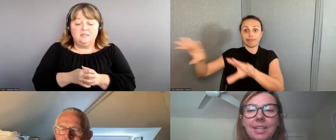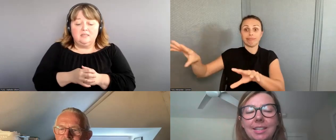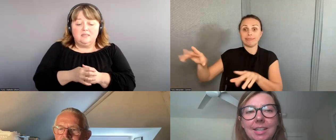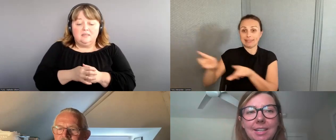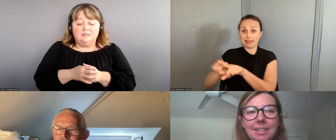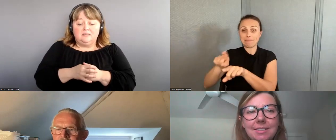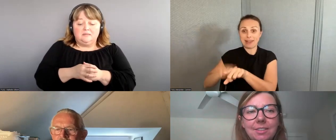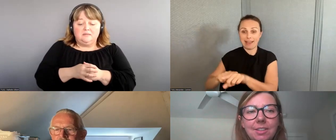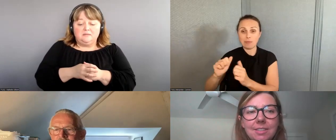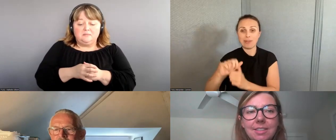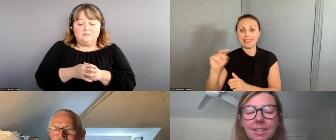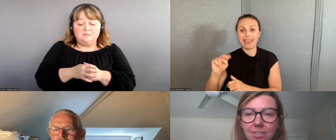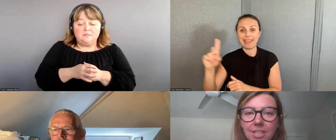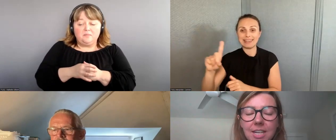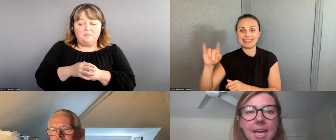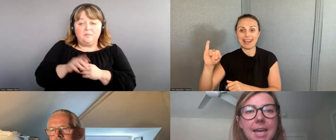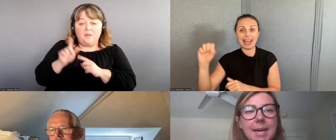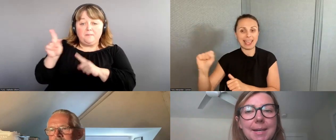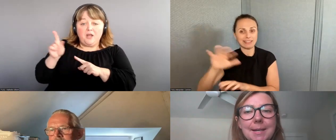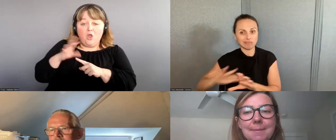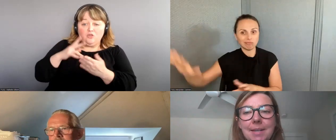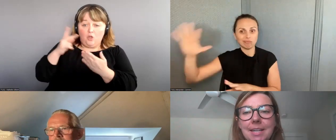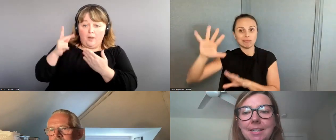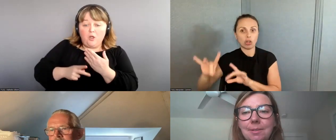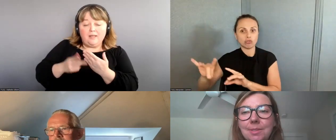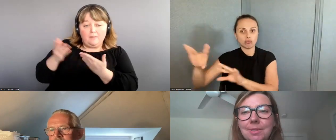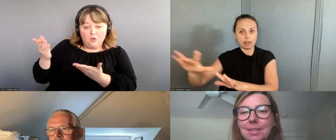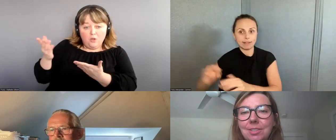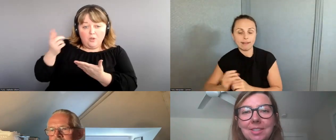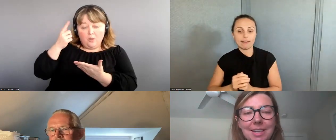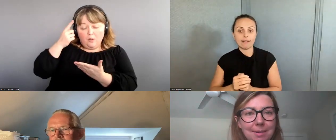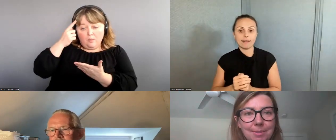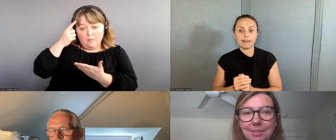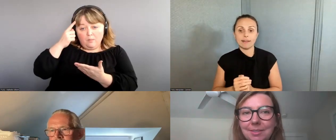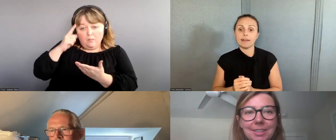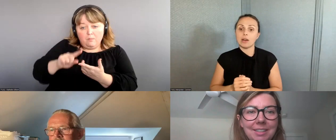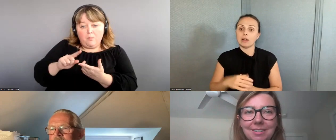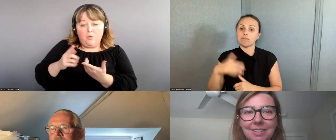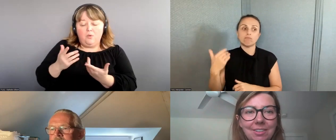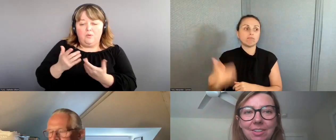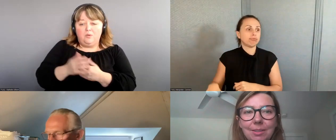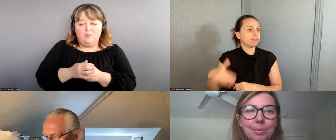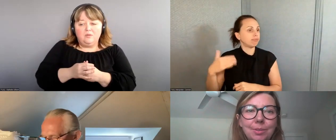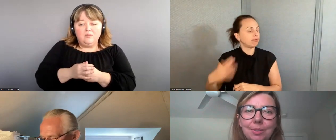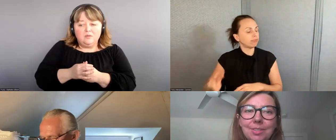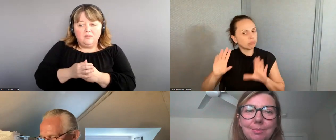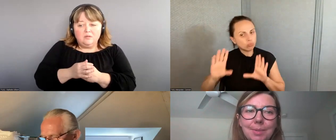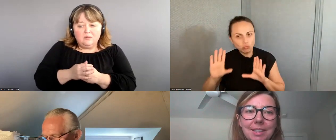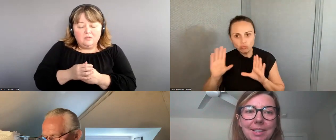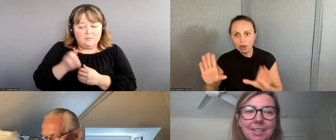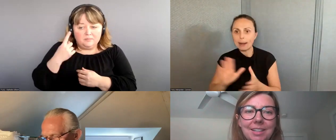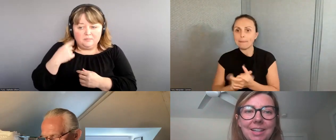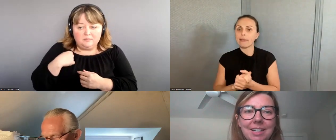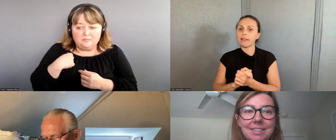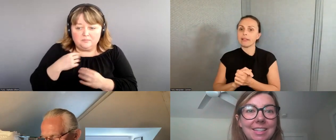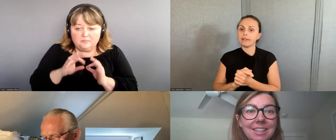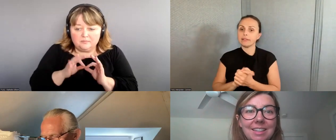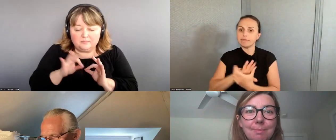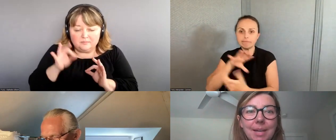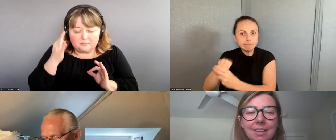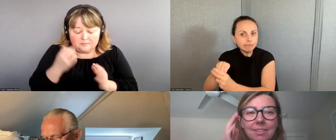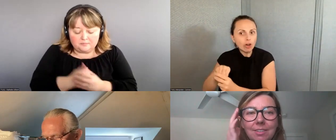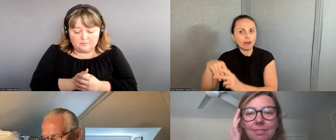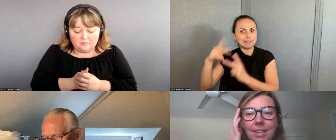with the NDIS across the country. And it was just absolutely incredible to be there and see